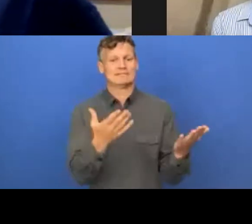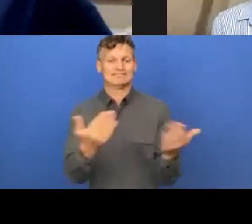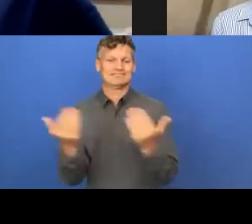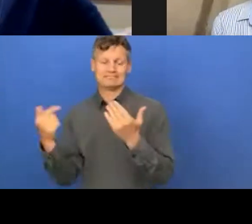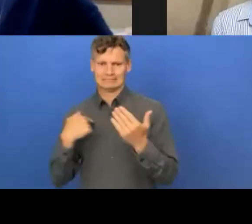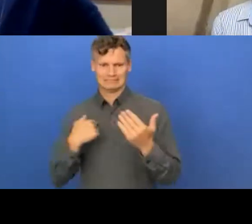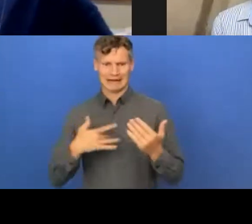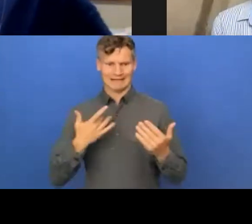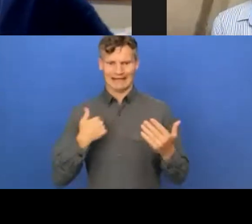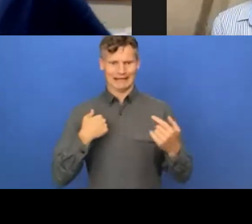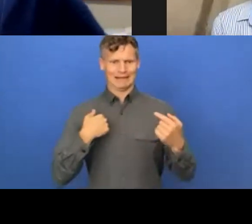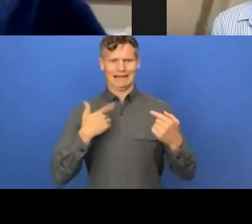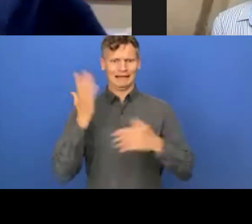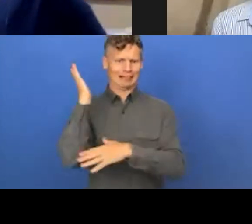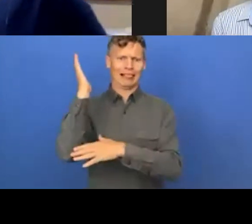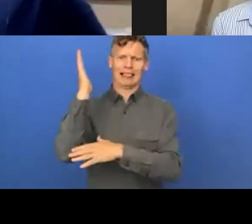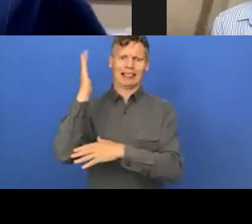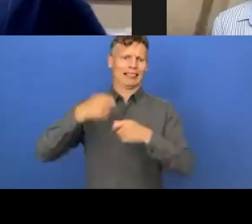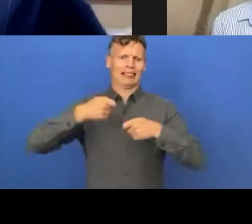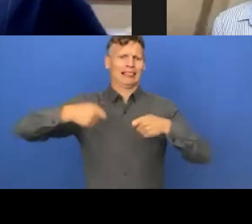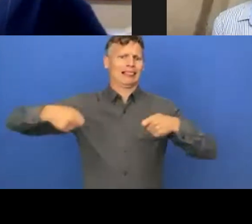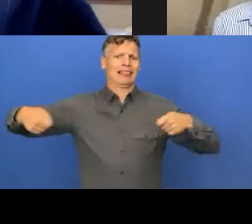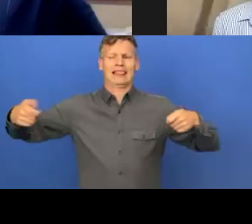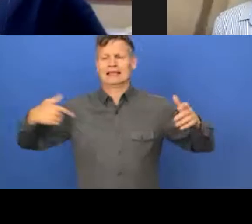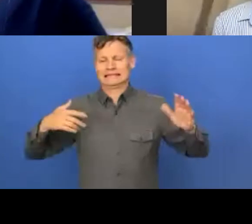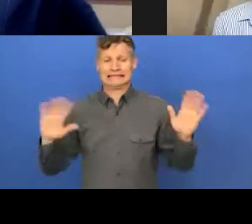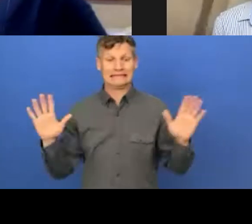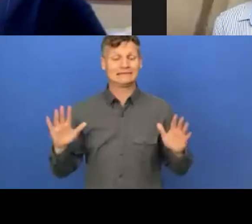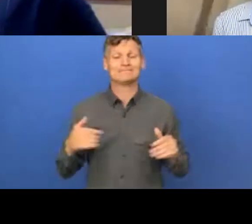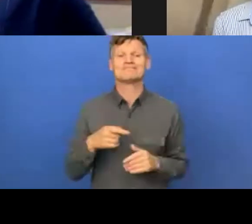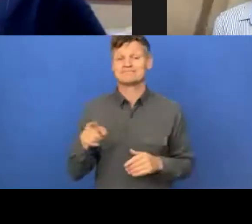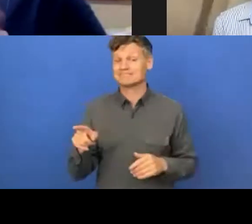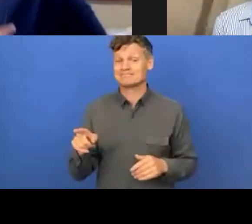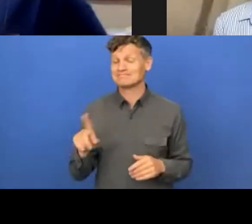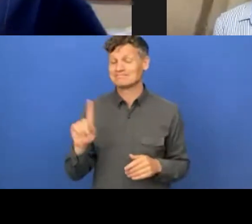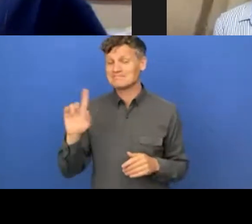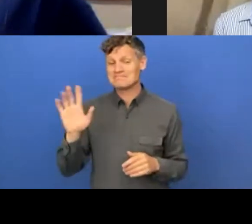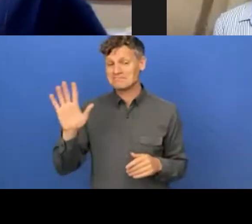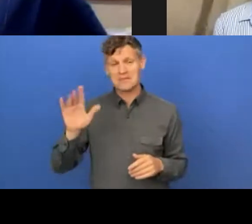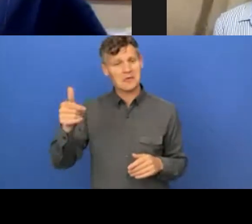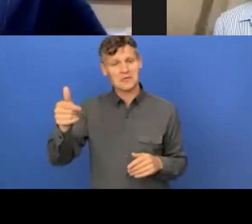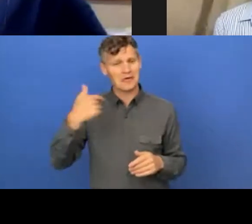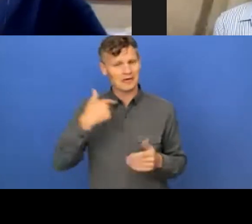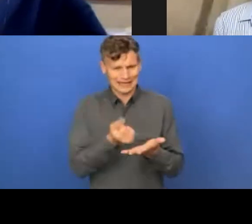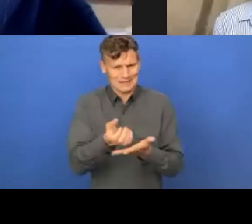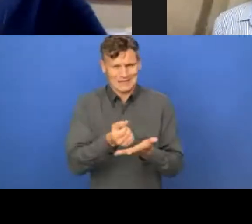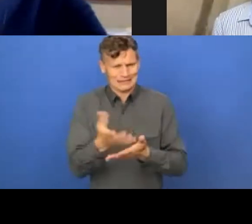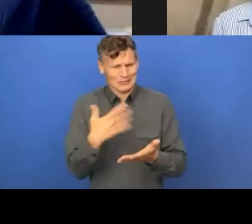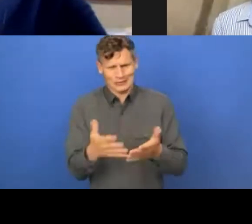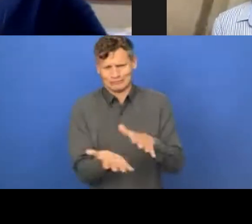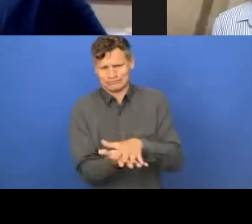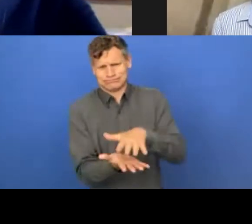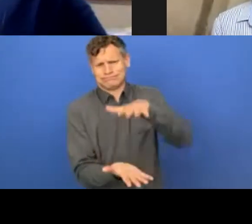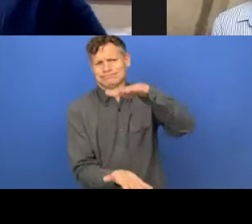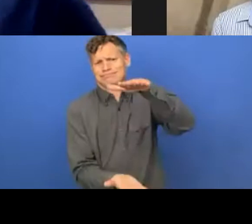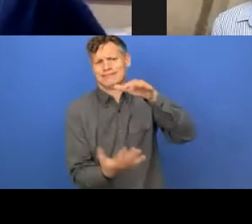got a number of panelists. I mean, I just noticed, I mean, lots of very interesting information. I mean, you definitely described a project